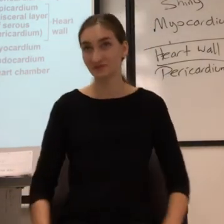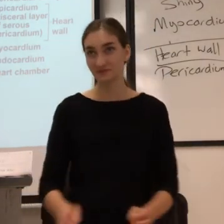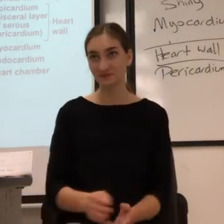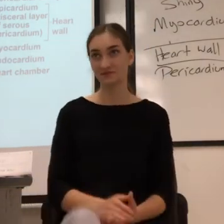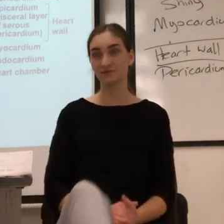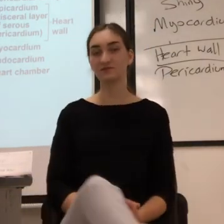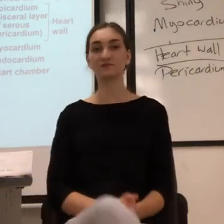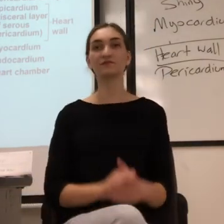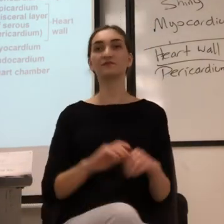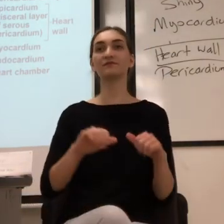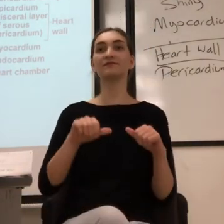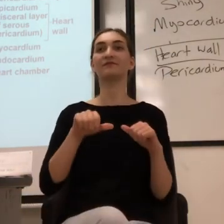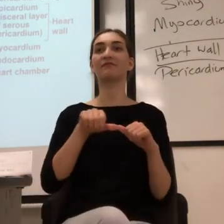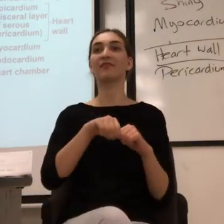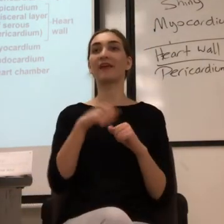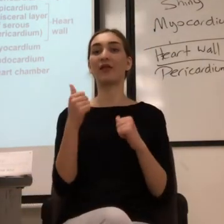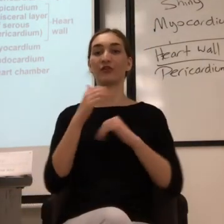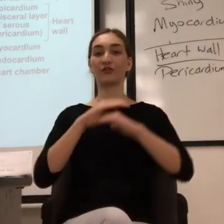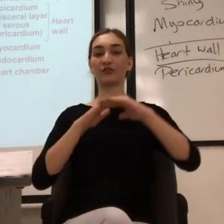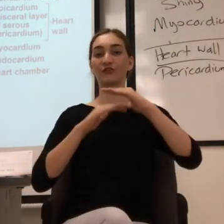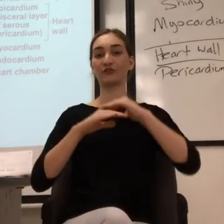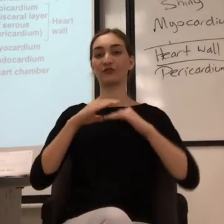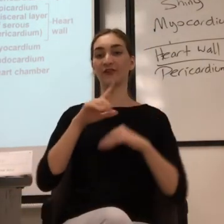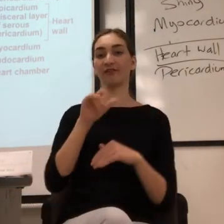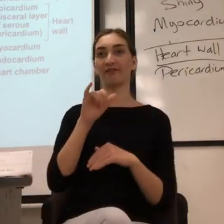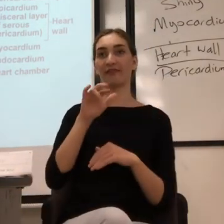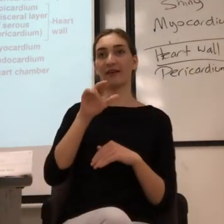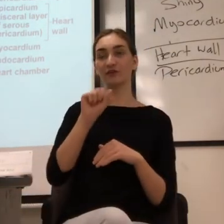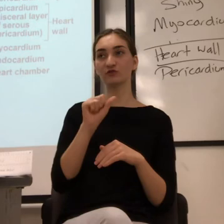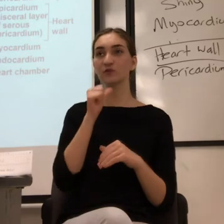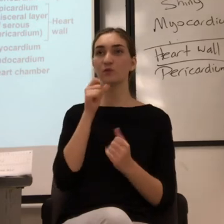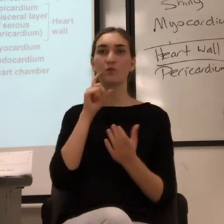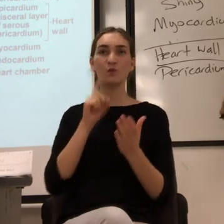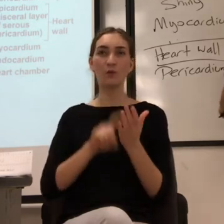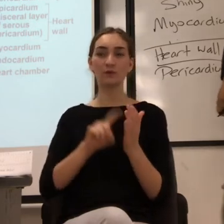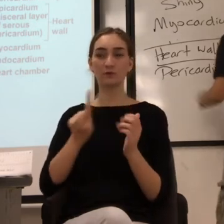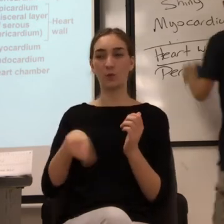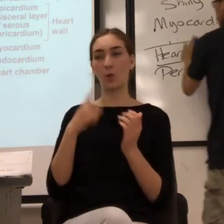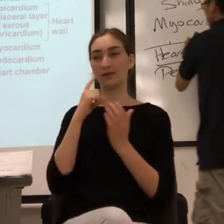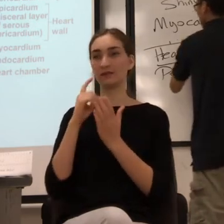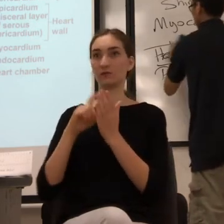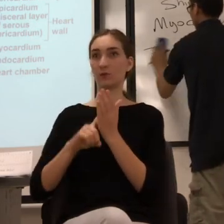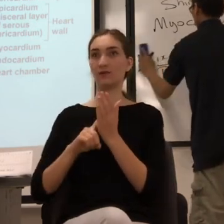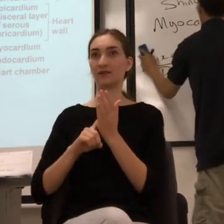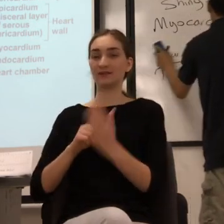All these other layers I'm listing, you don't even notice it. You just notice the muscle part of the heart.